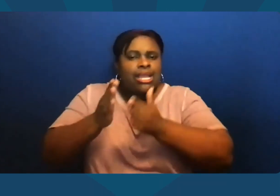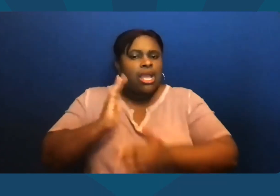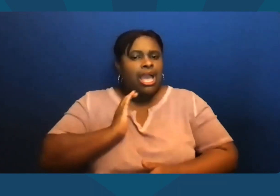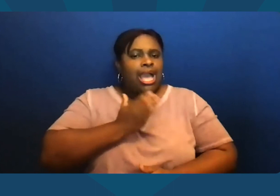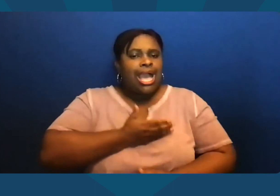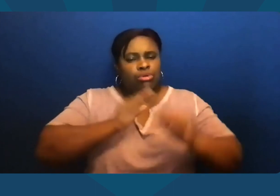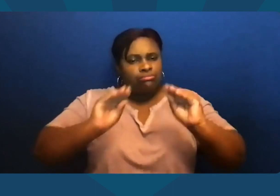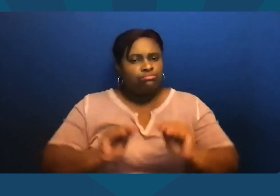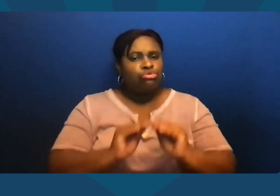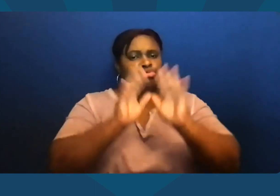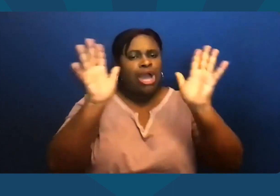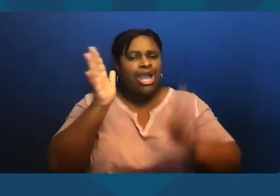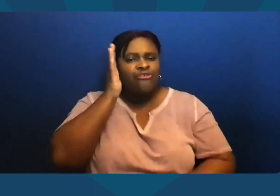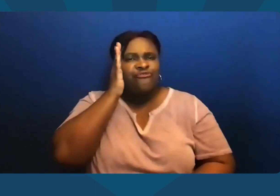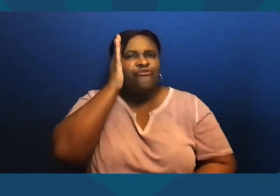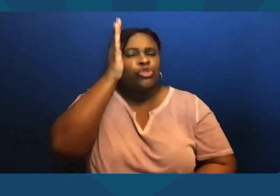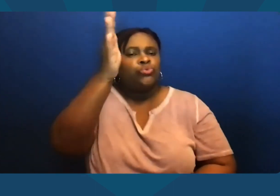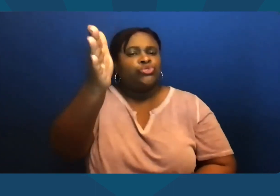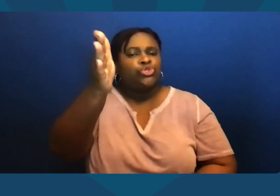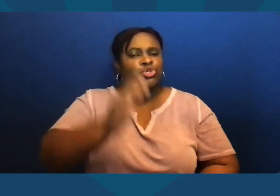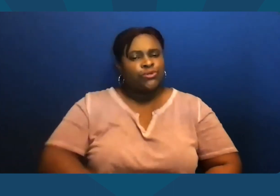brighter tomorrow.